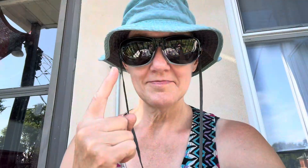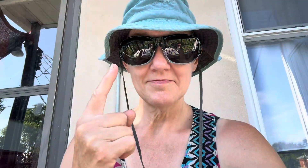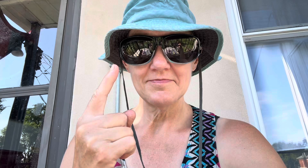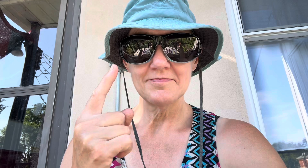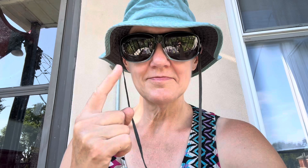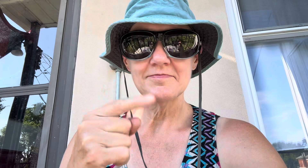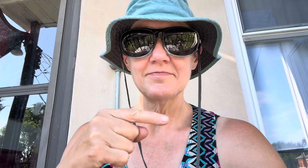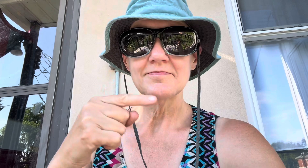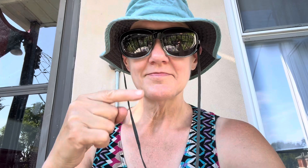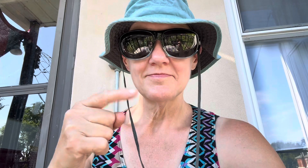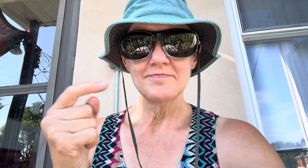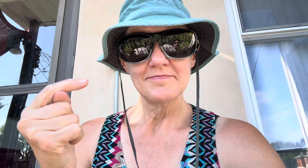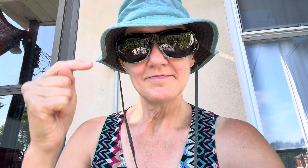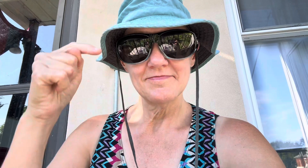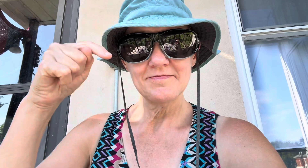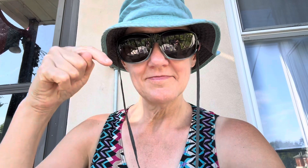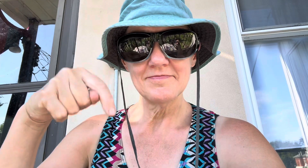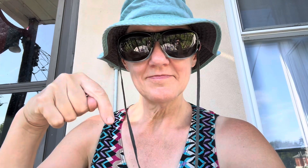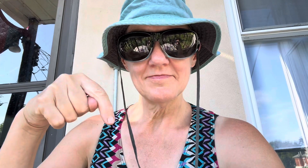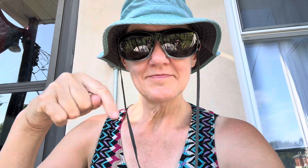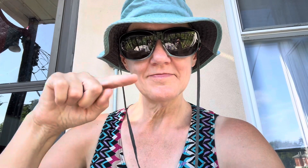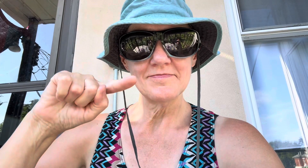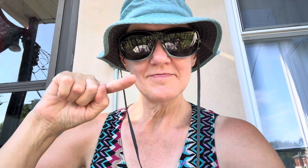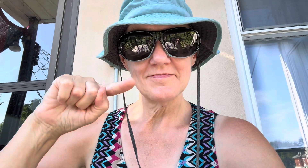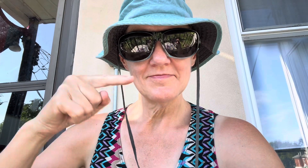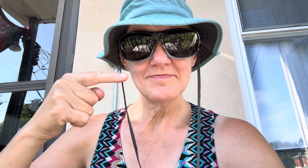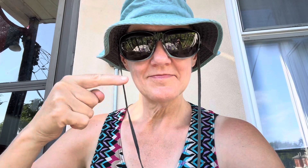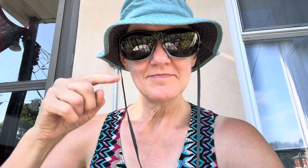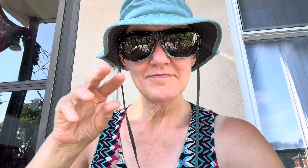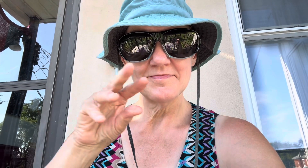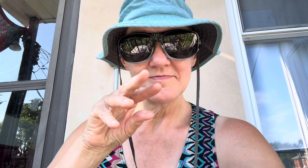It's an hour until I have to go down and cook lunch.